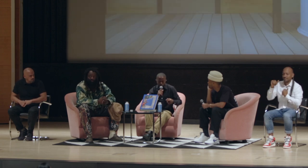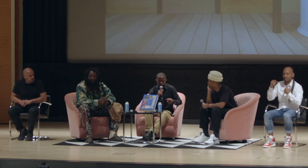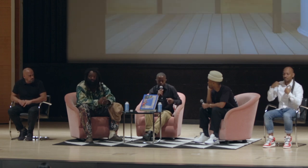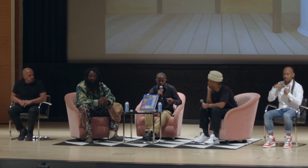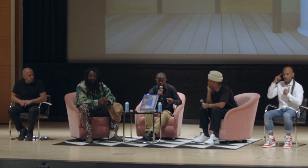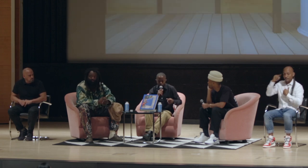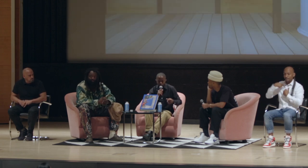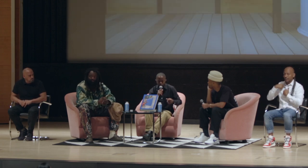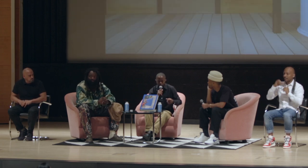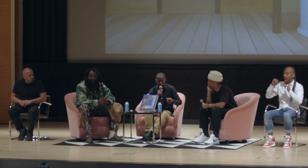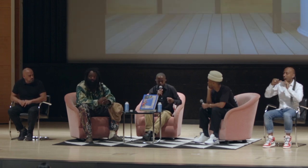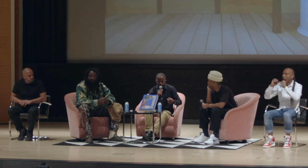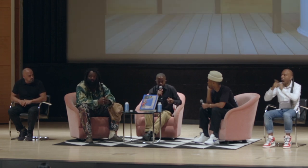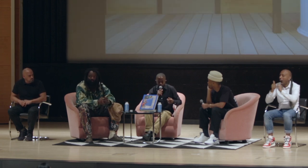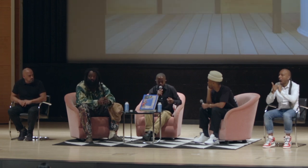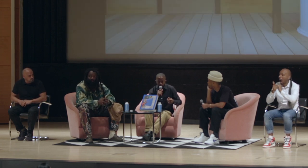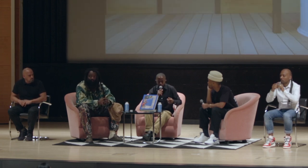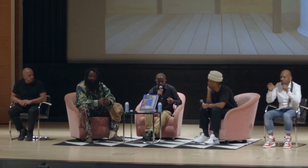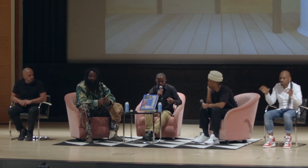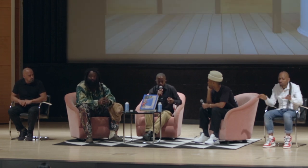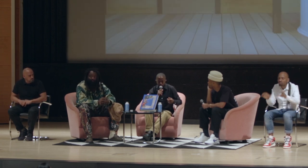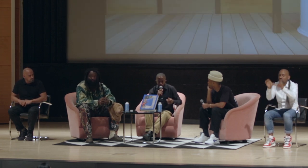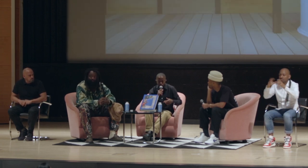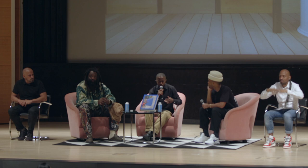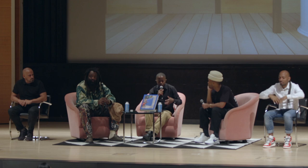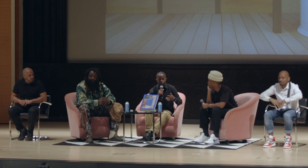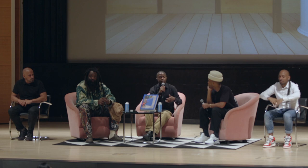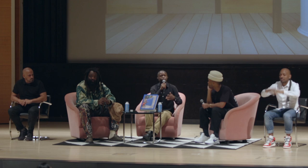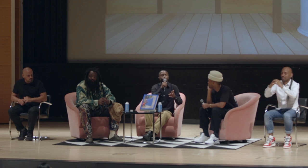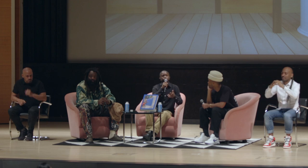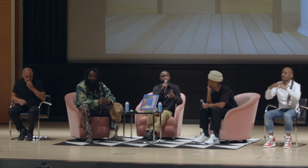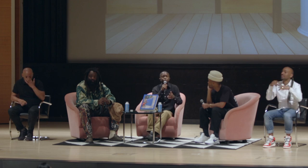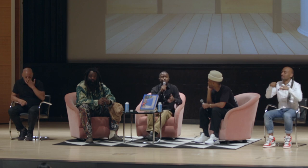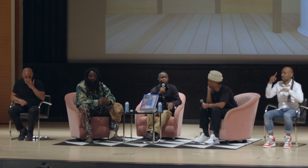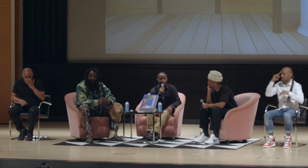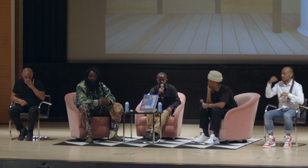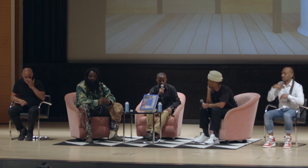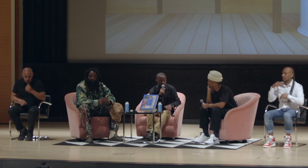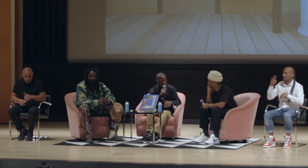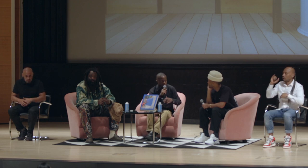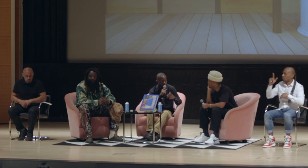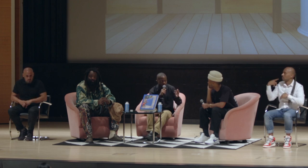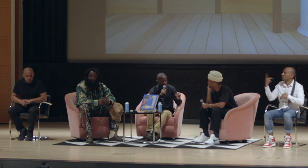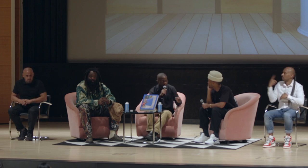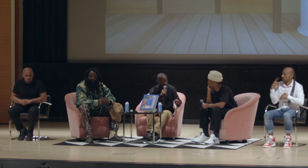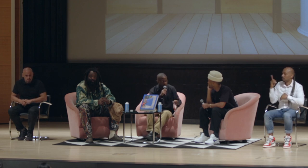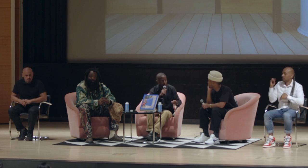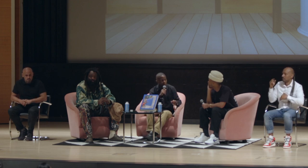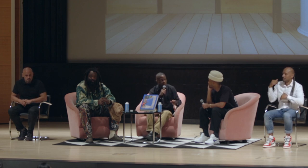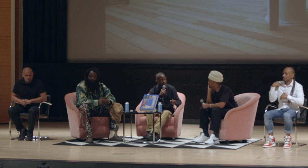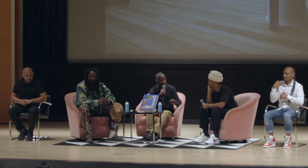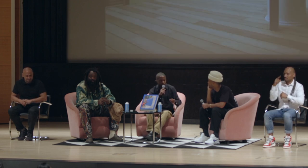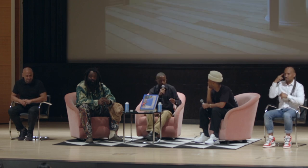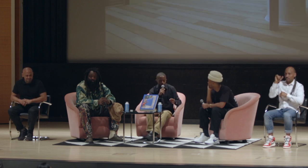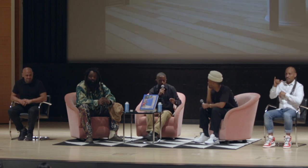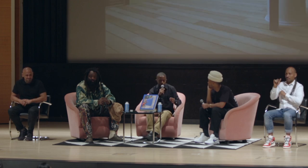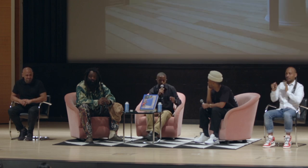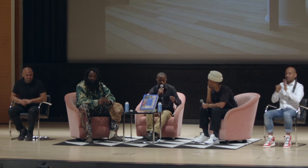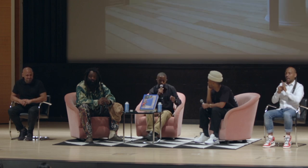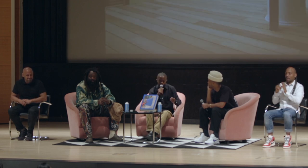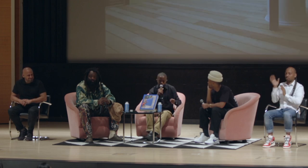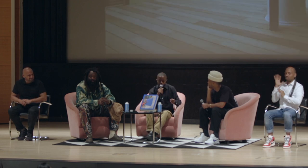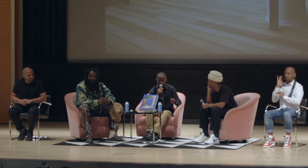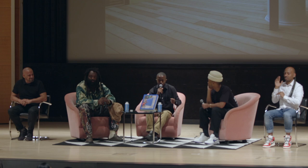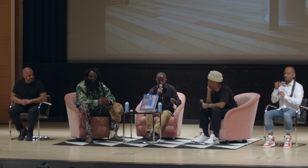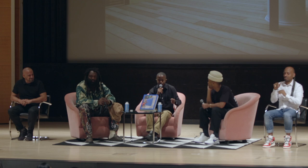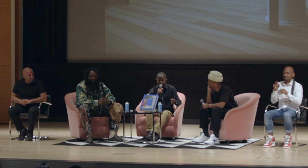talk about, you know, things in you know, he coined this term contemporary landscapes, which he would